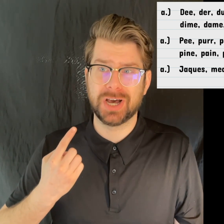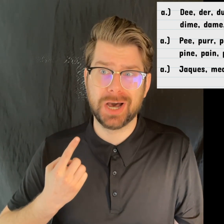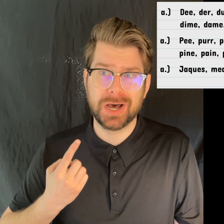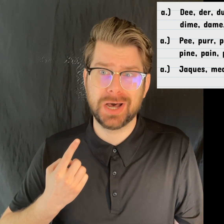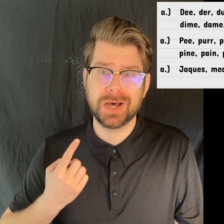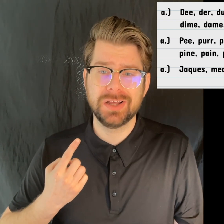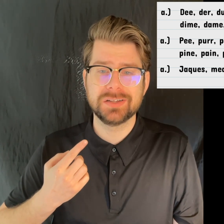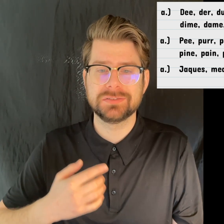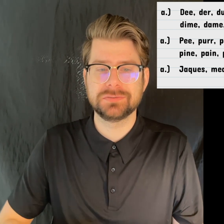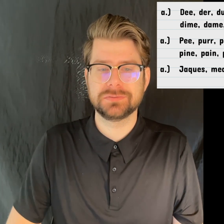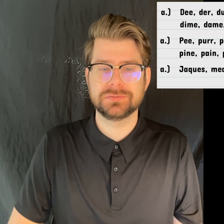duh,